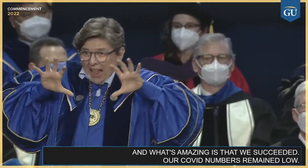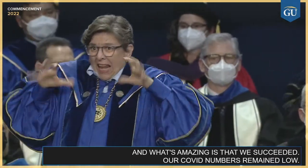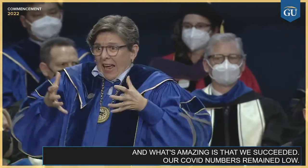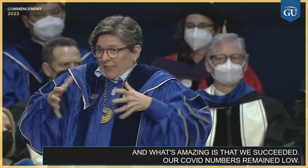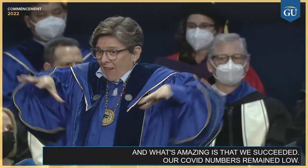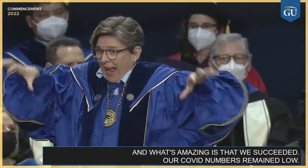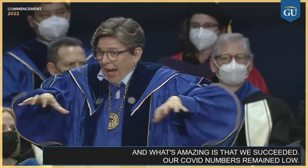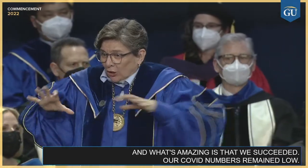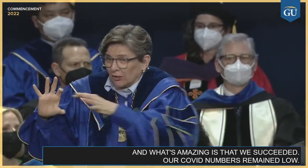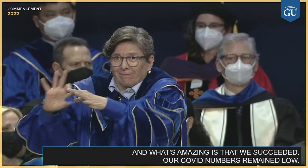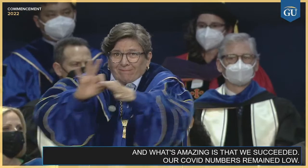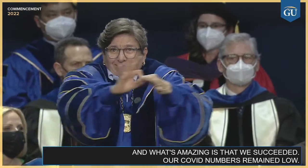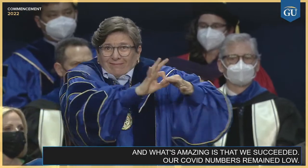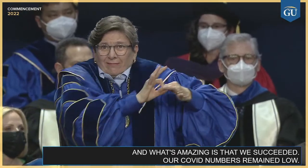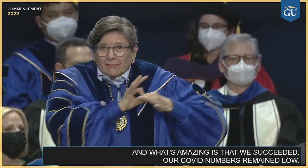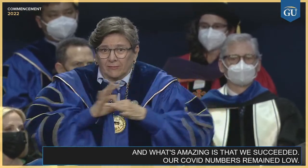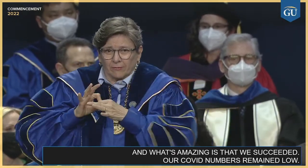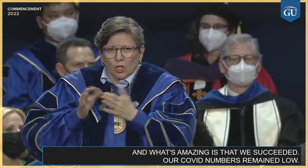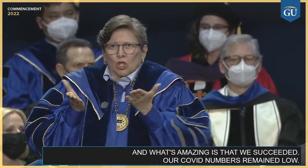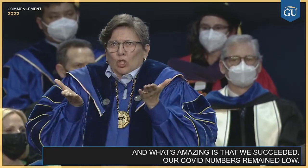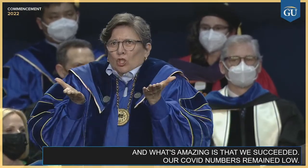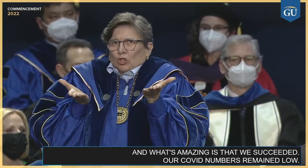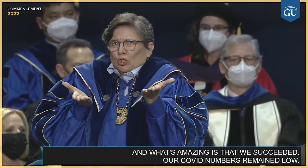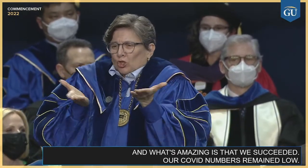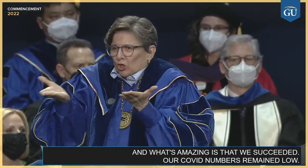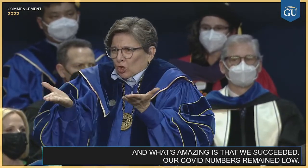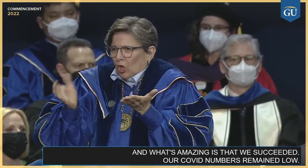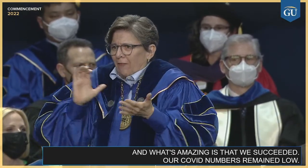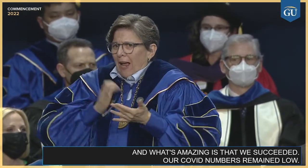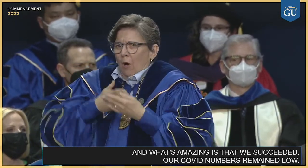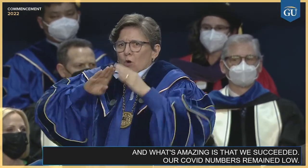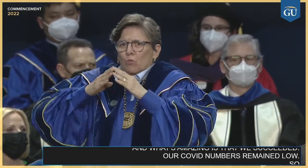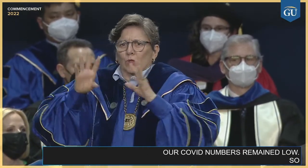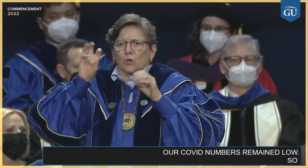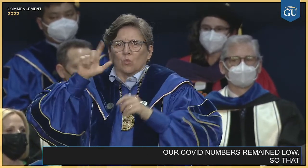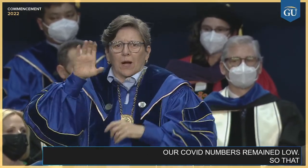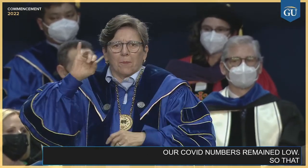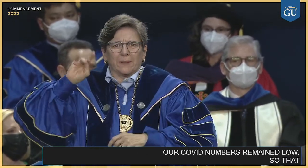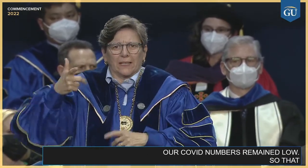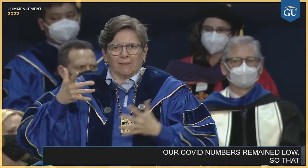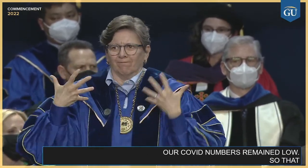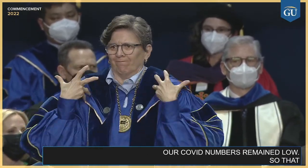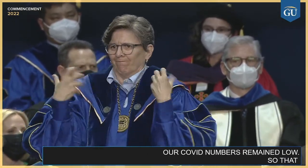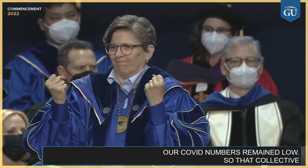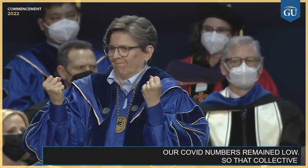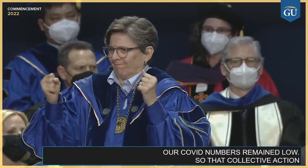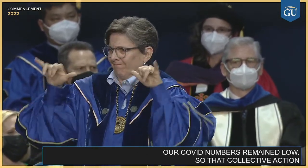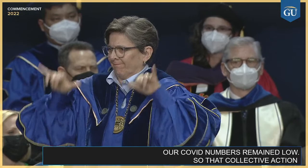So that collective action that we all took to serve our community's well-being